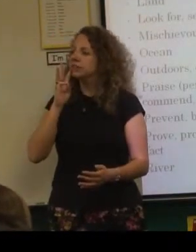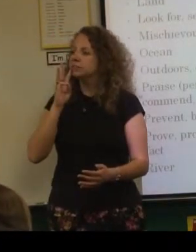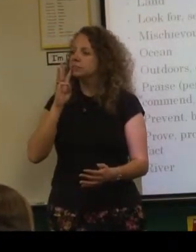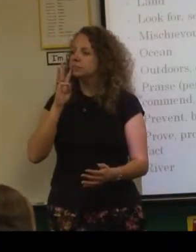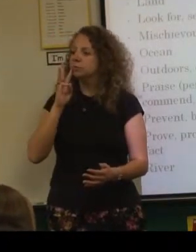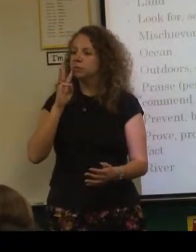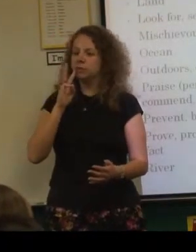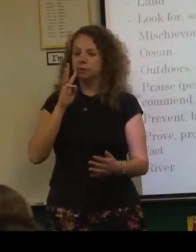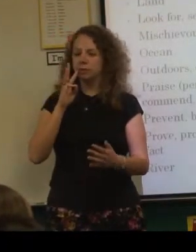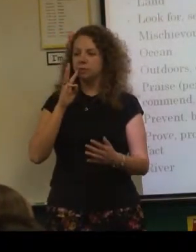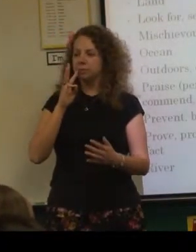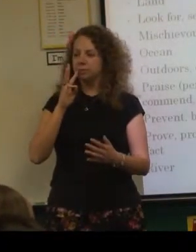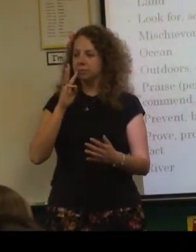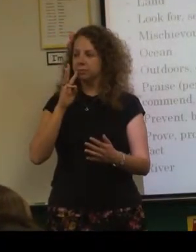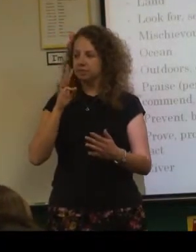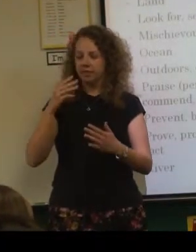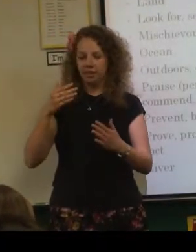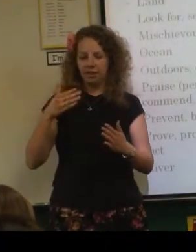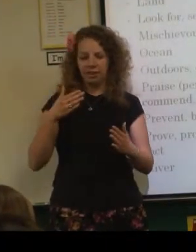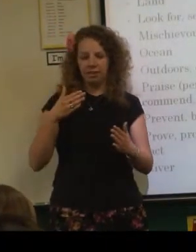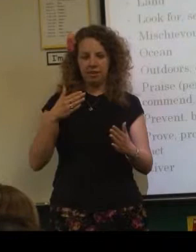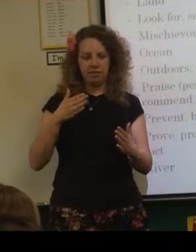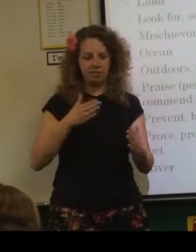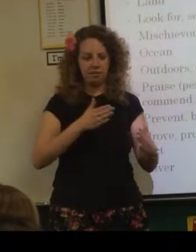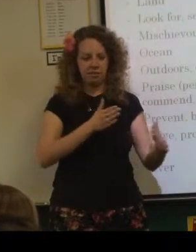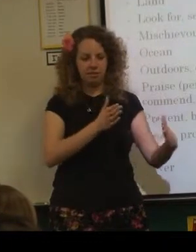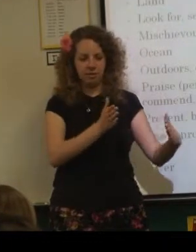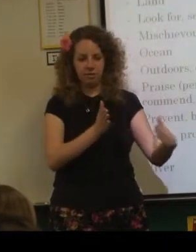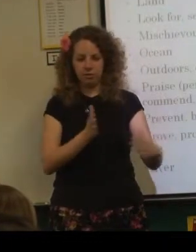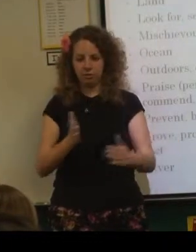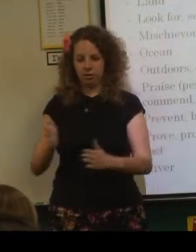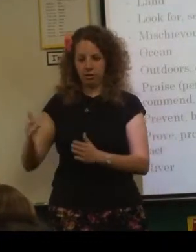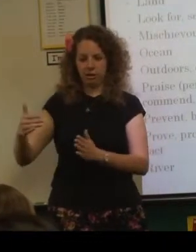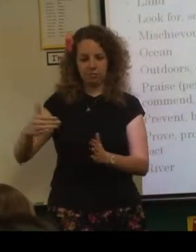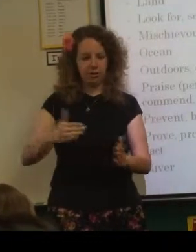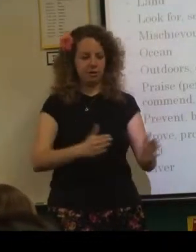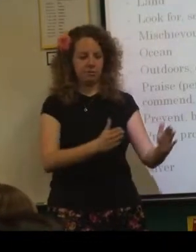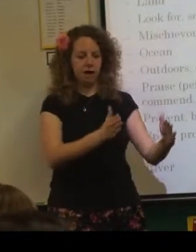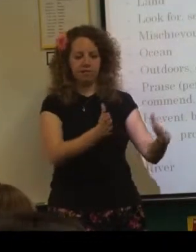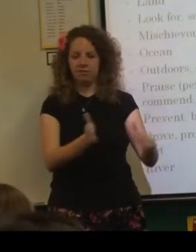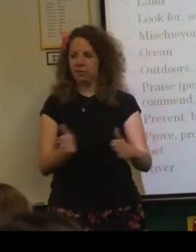face with the W, and then you'll go like you're making the path of a river.